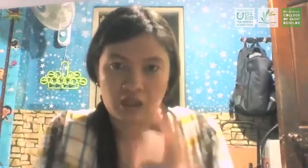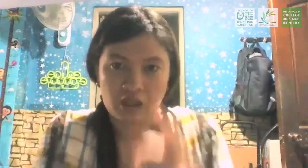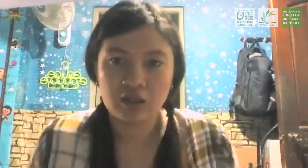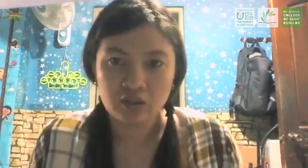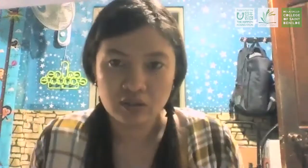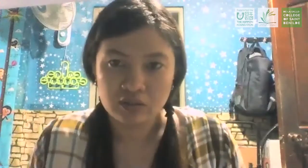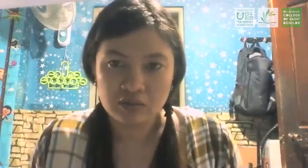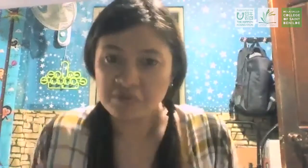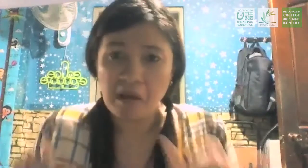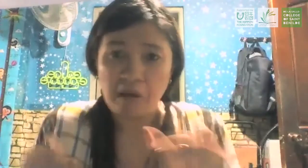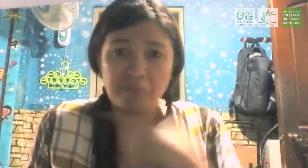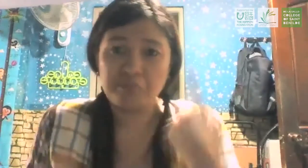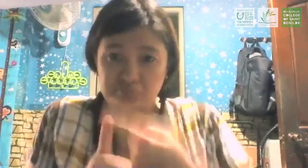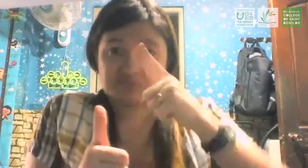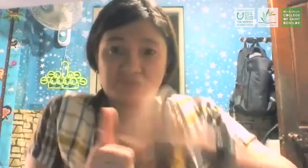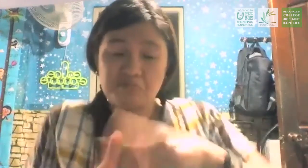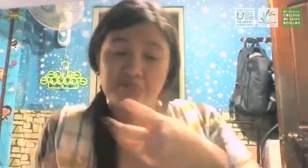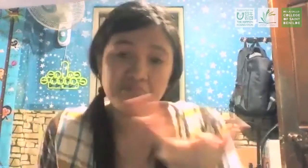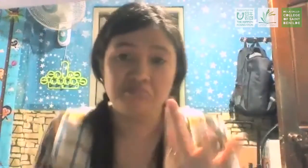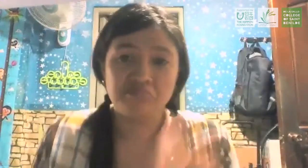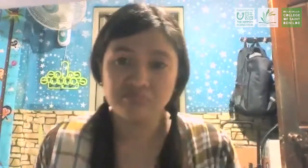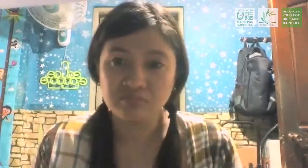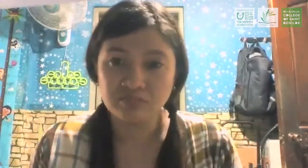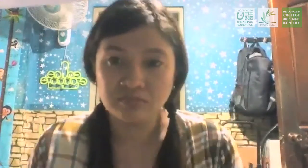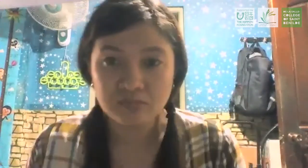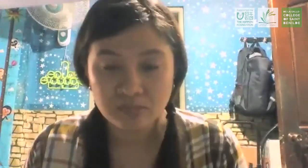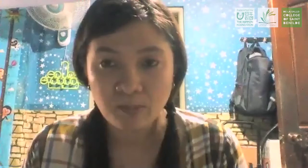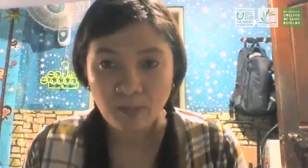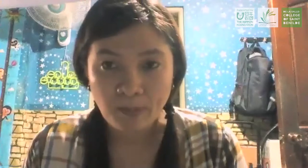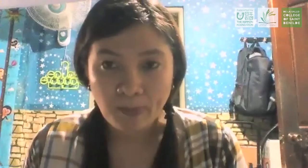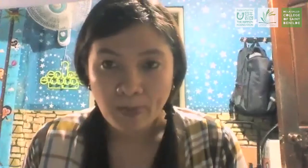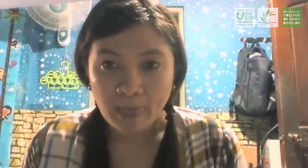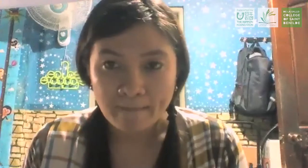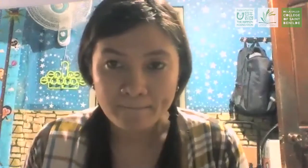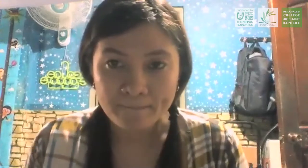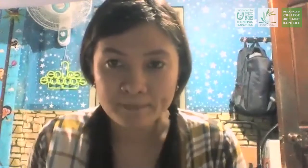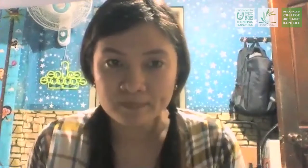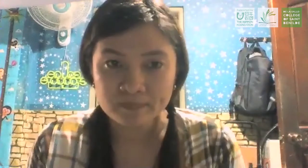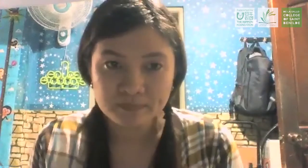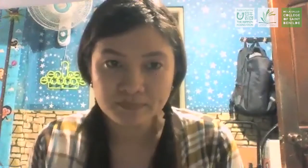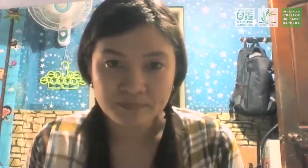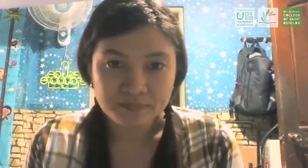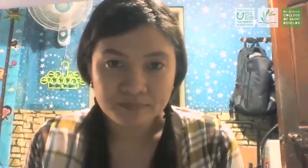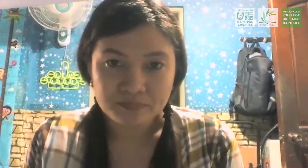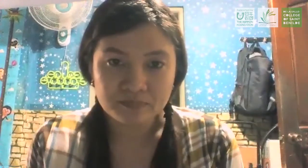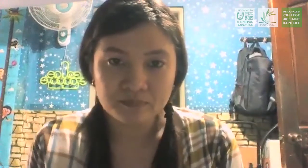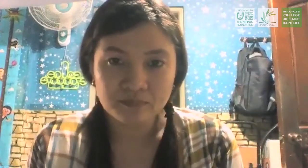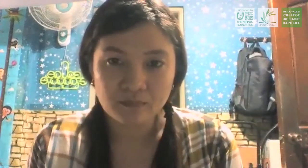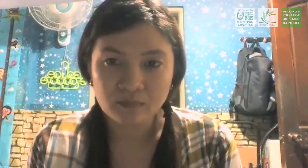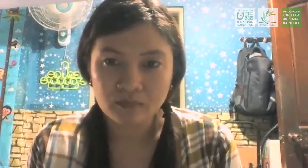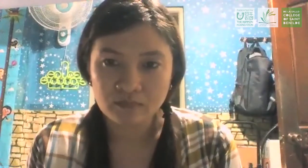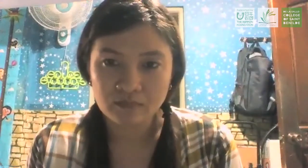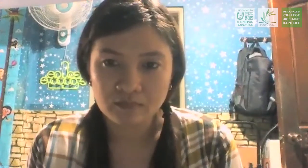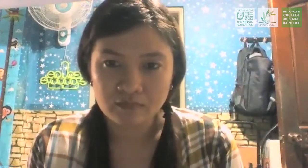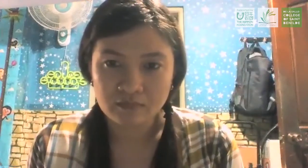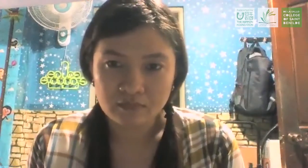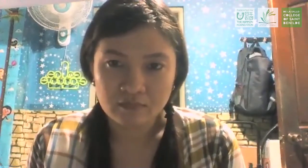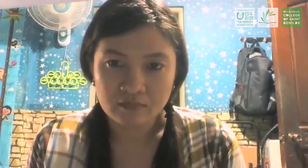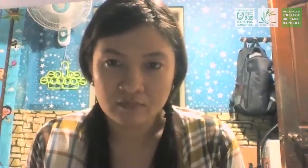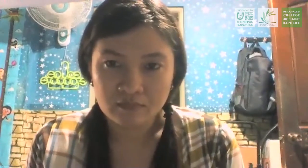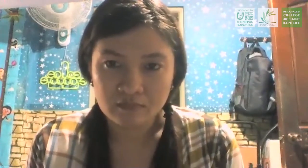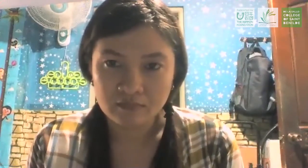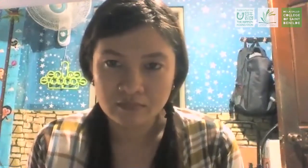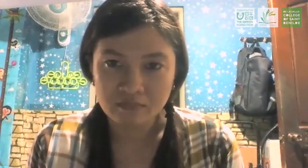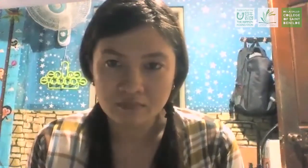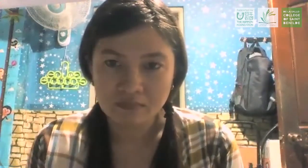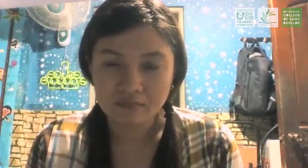our teaching instruction. That's correct, right, Dr. Woody? Because there's a difference between that method Yes, versus